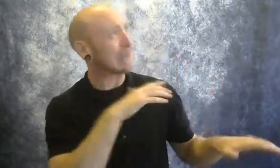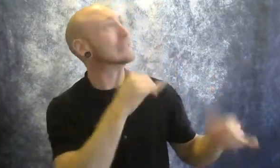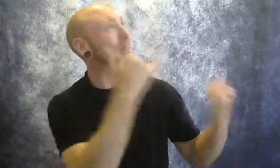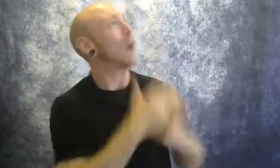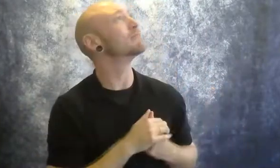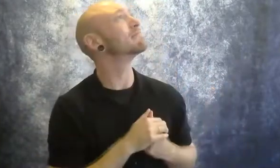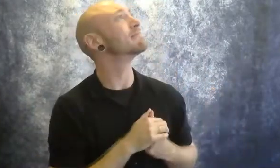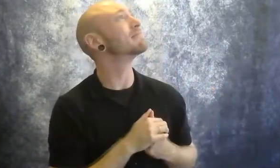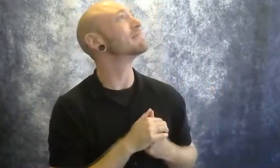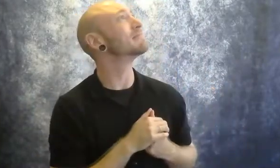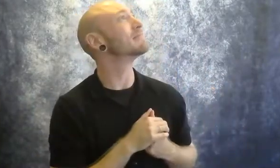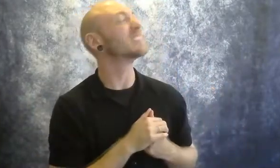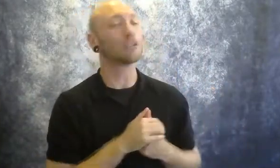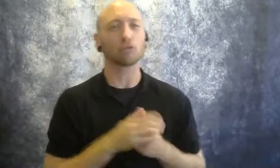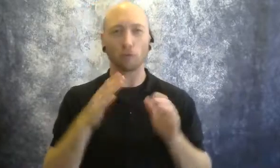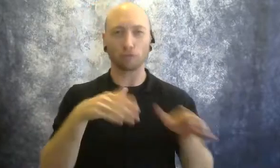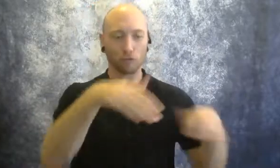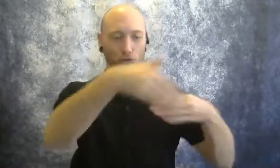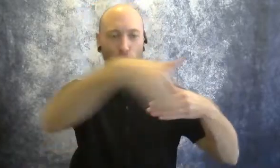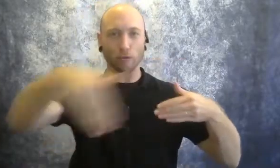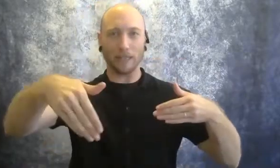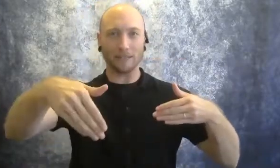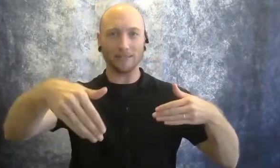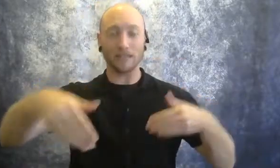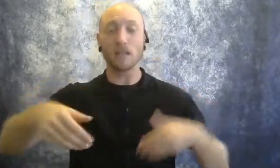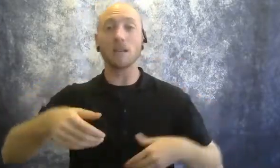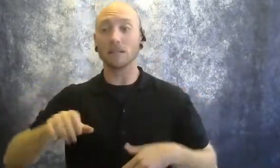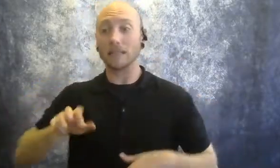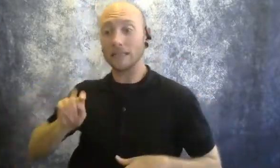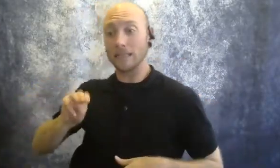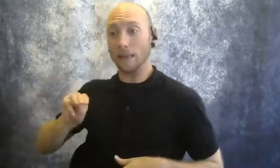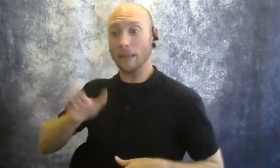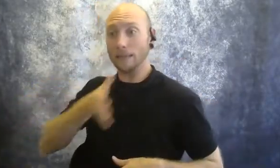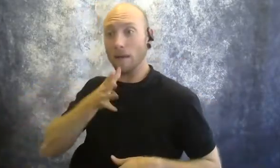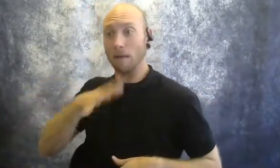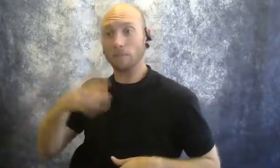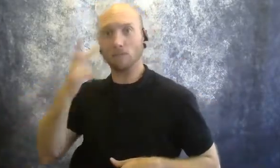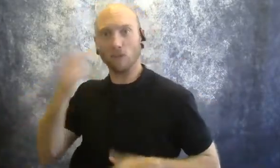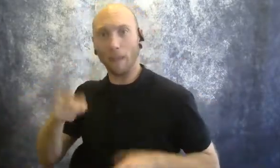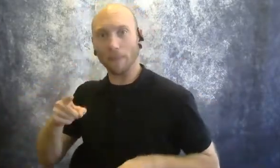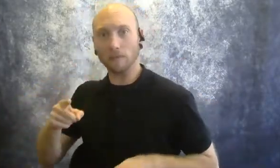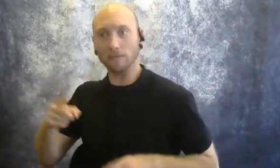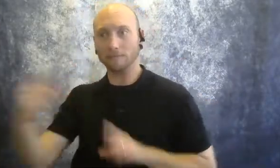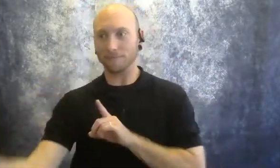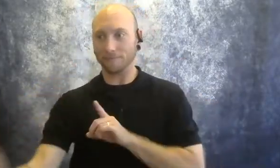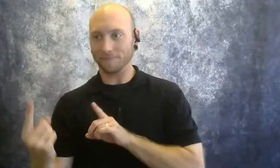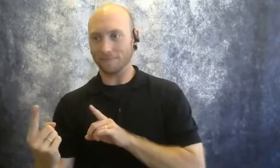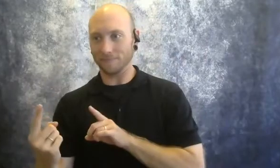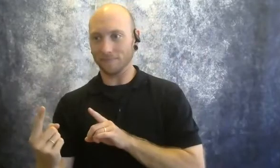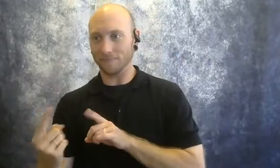you. Thanks. I think I can go now. From across the street, Timmy's mother saw them hug, and when the boy came up,